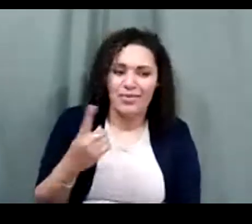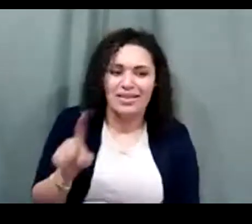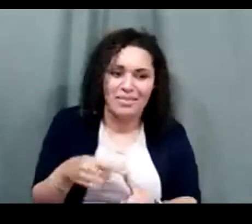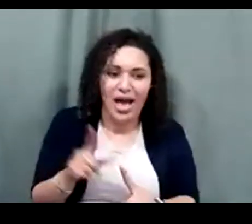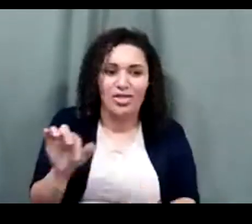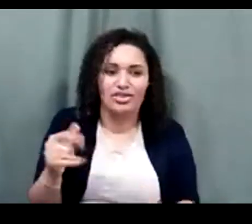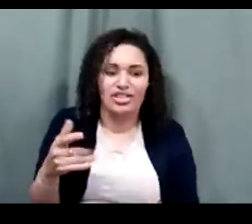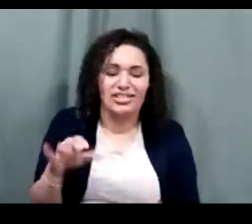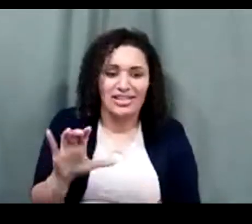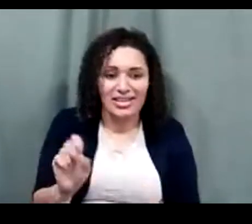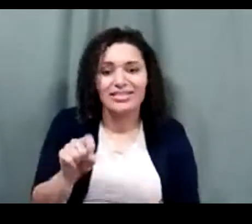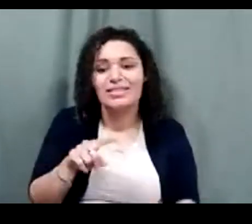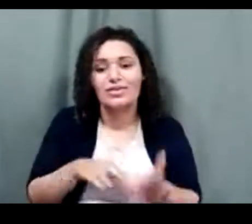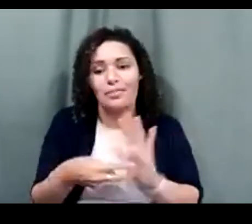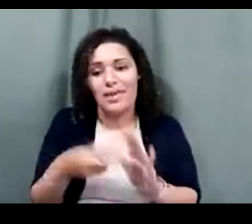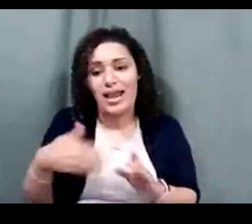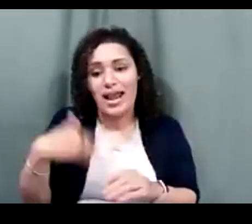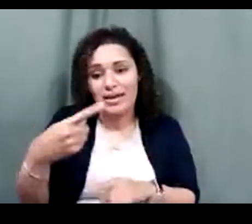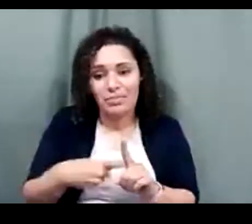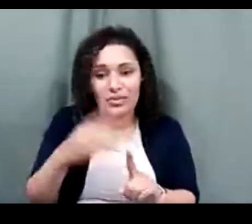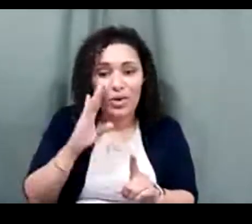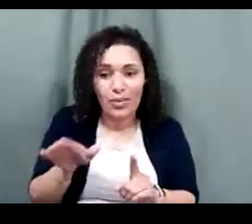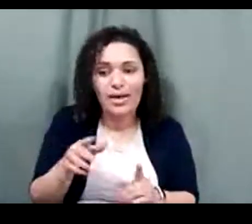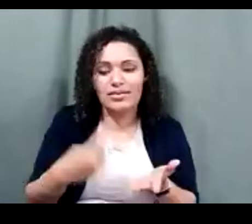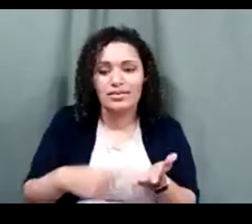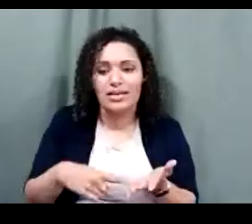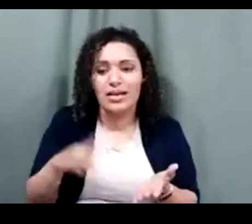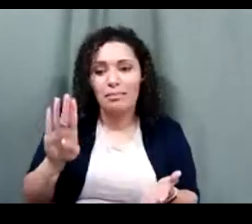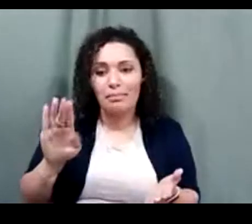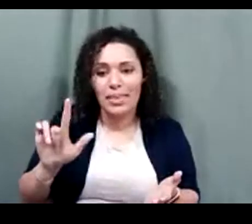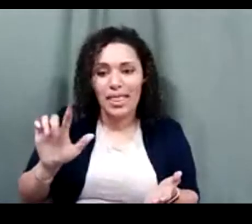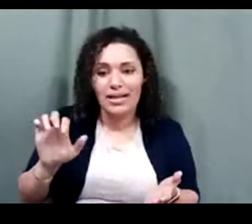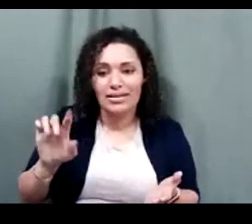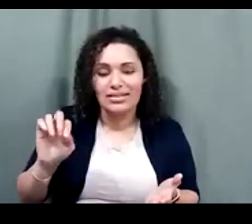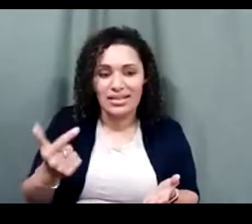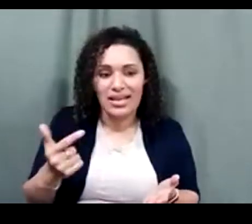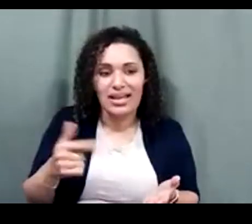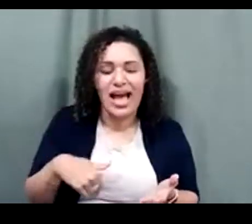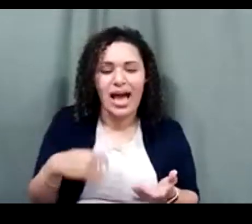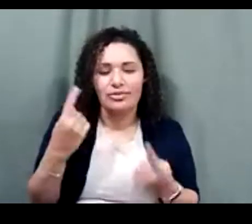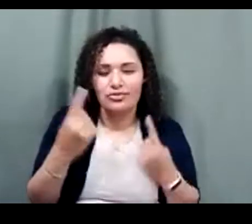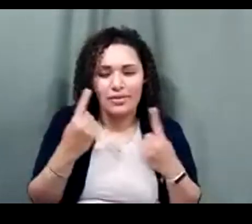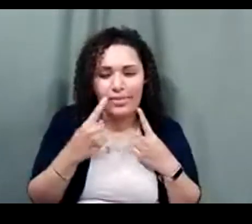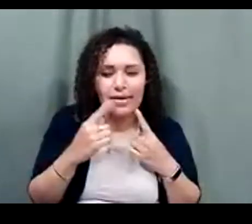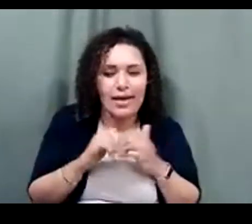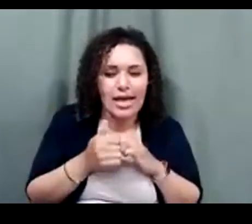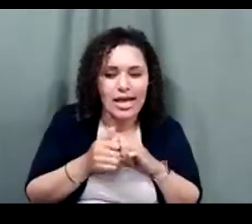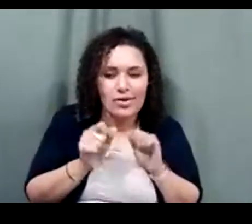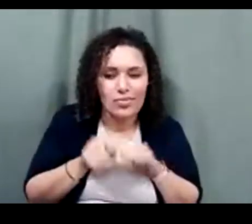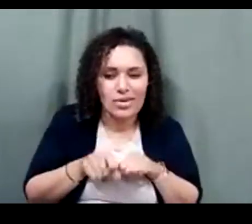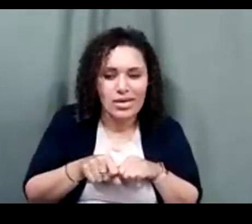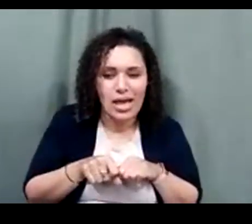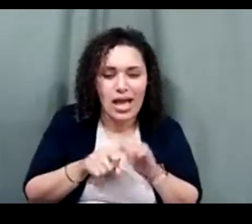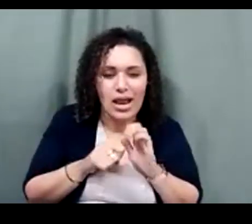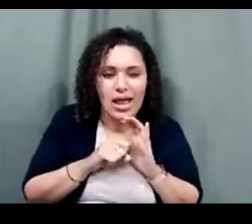next month we're going to do blending. And I'm sitting here trying to cook up if there was a way we could get samples